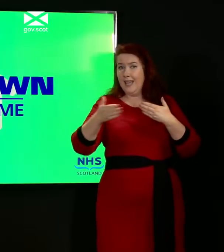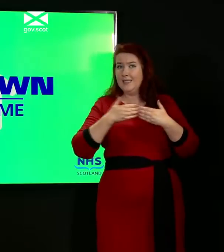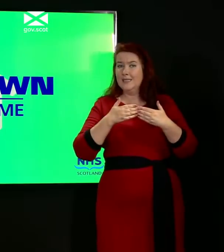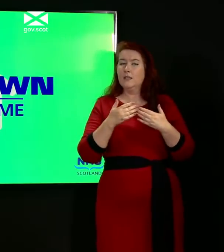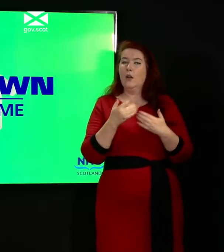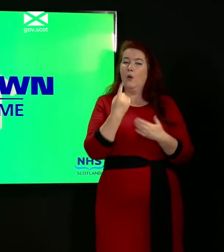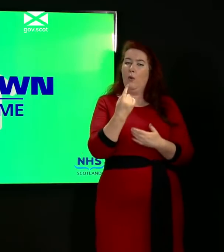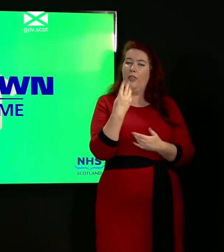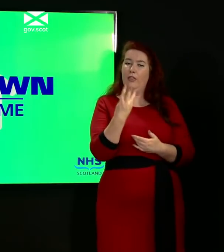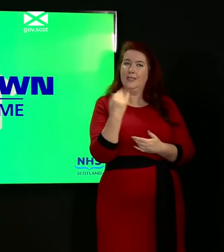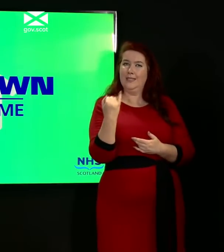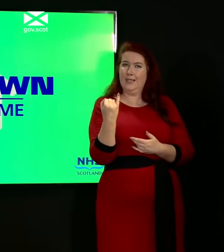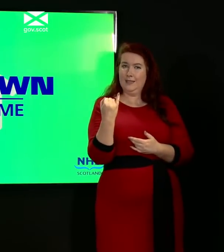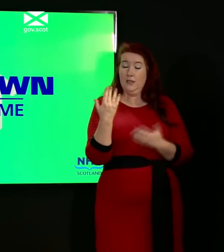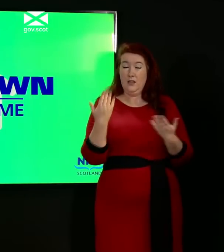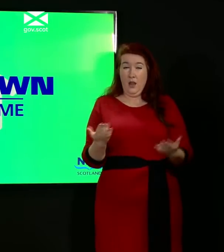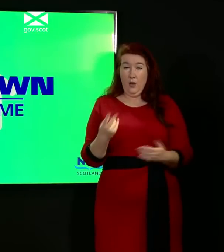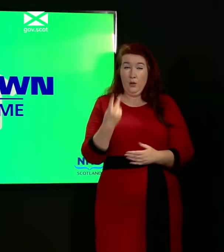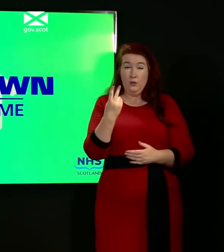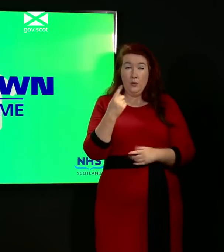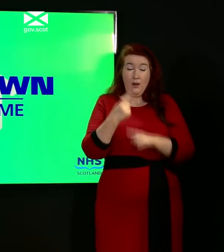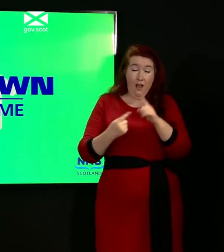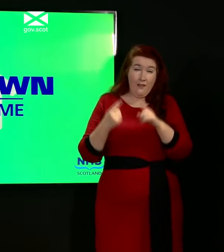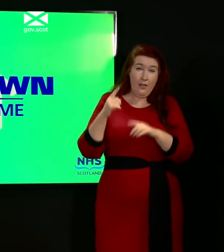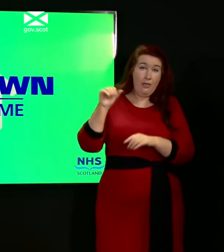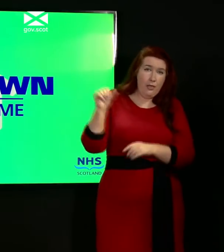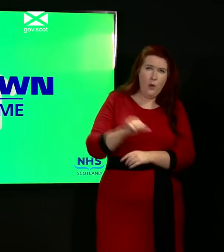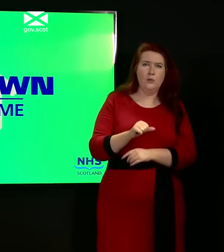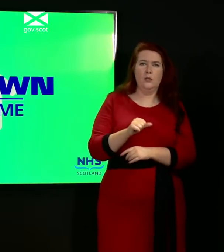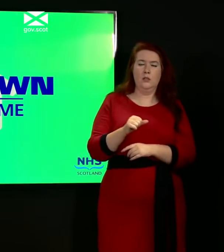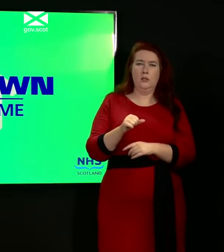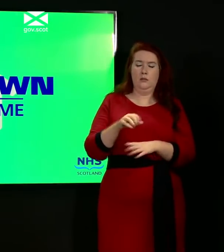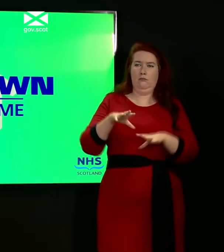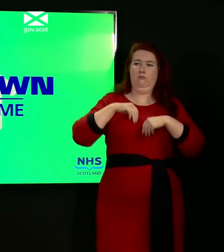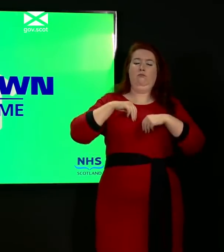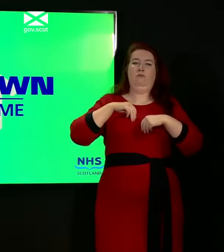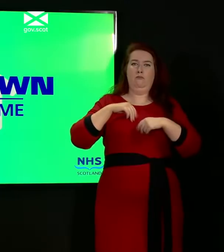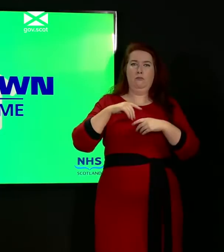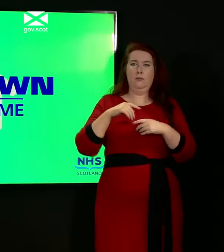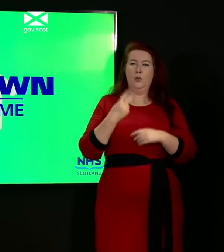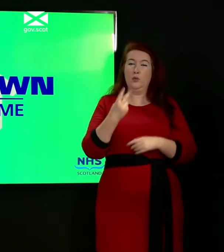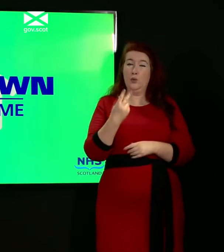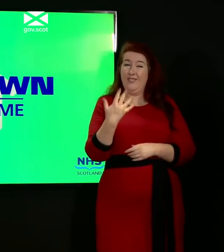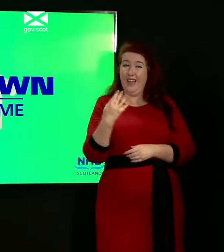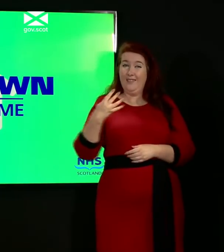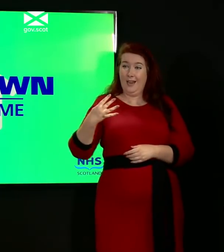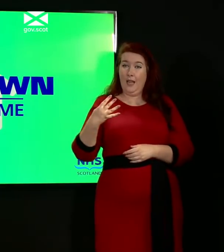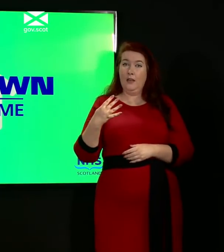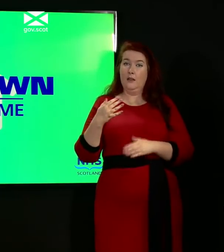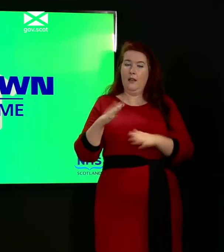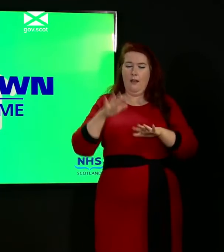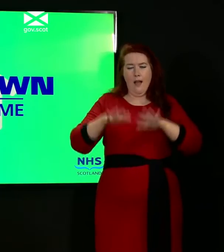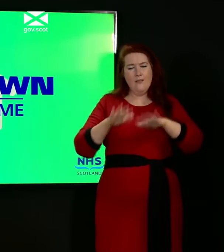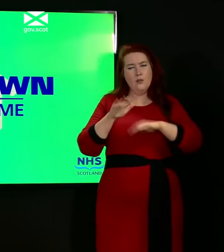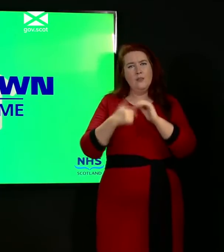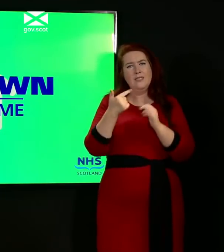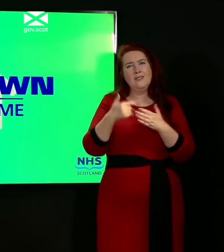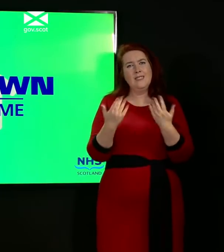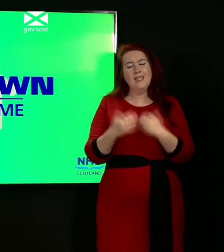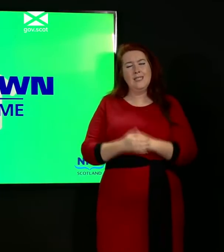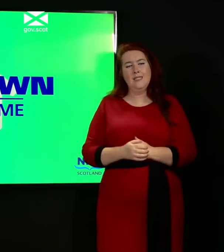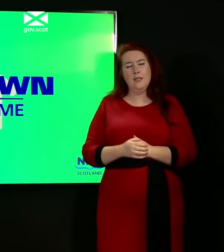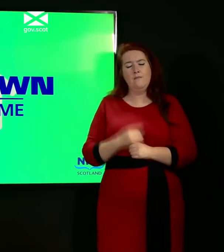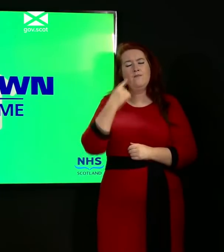136. Today, there are 2,500 positives and 259 average over 7 days. We published